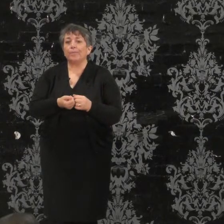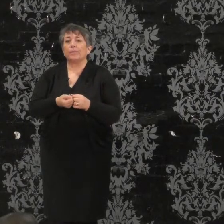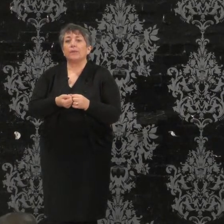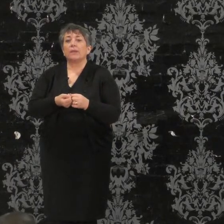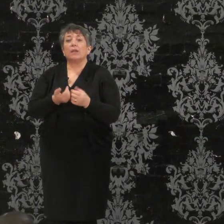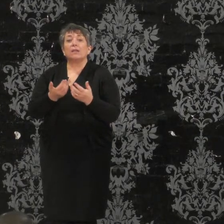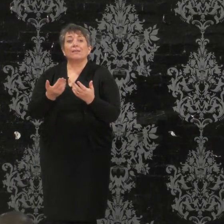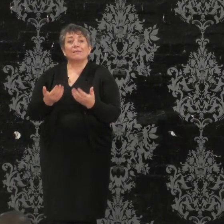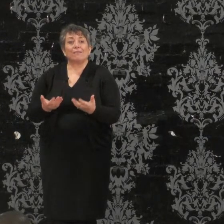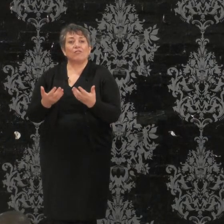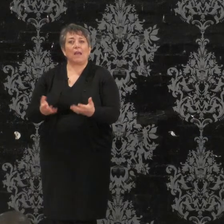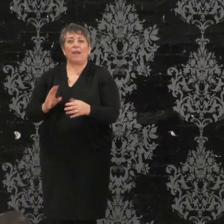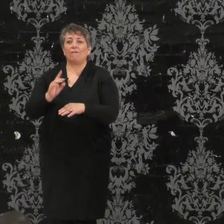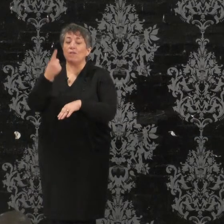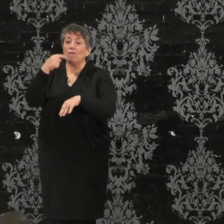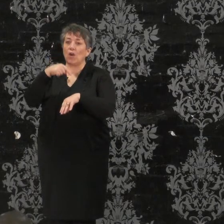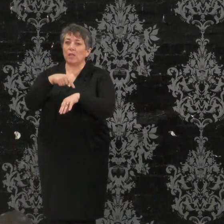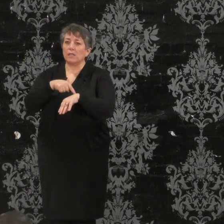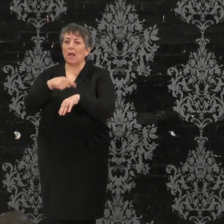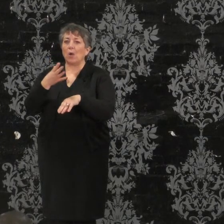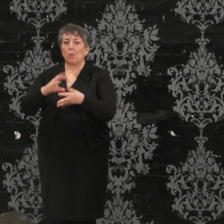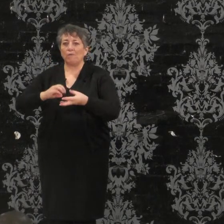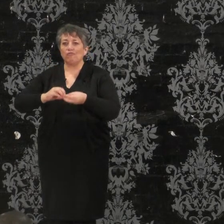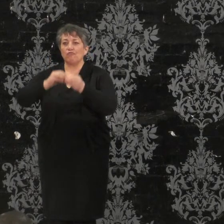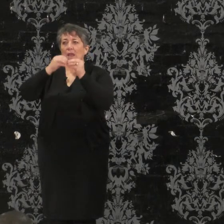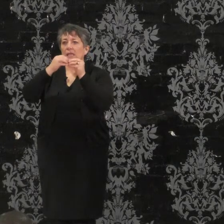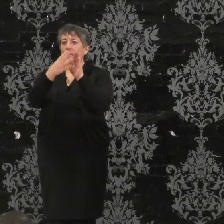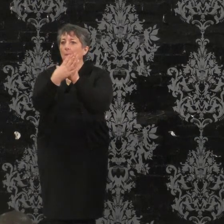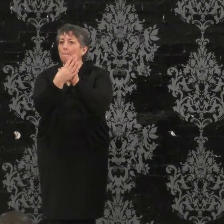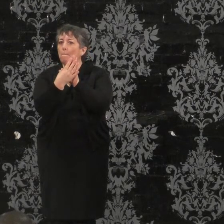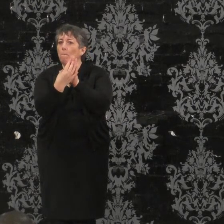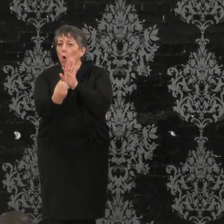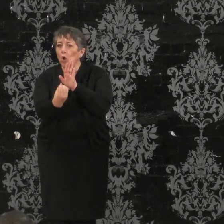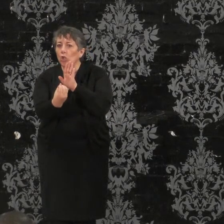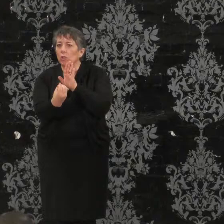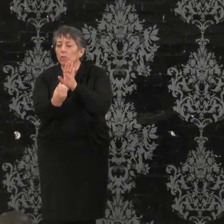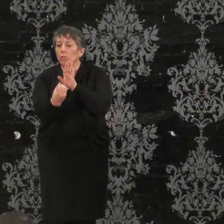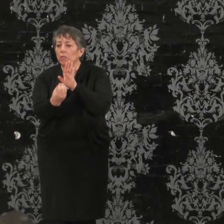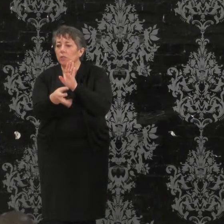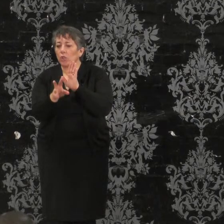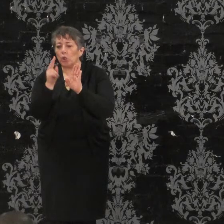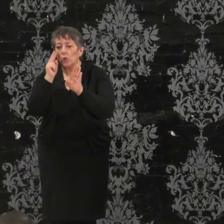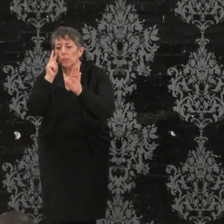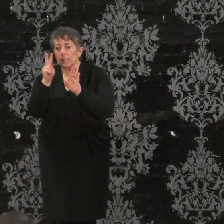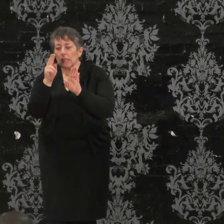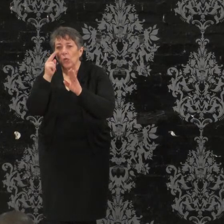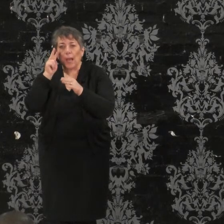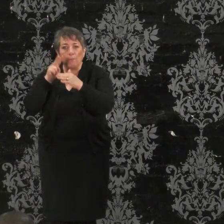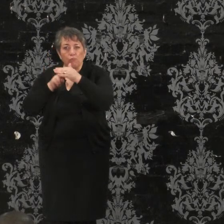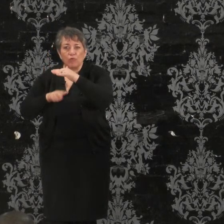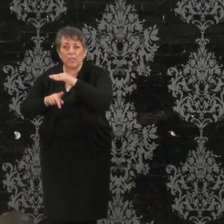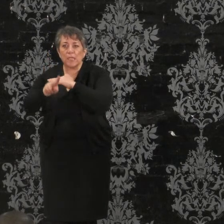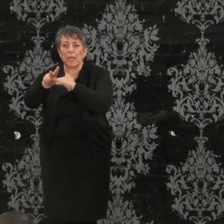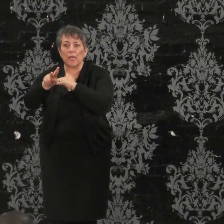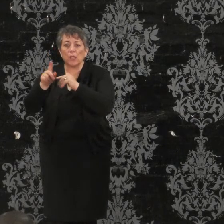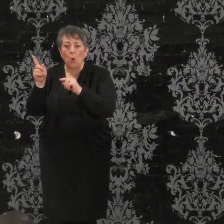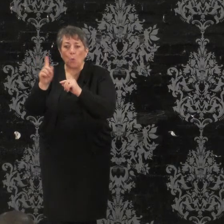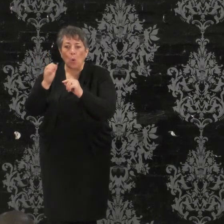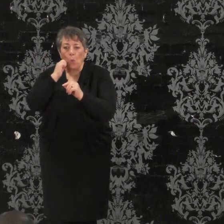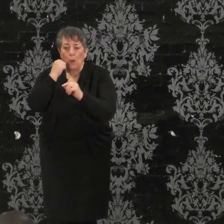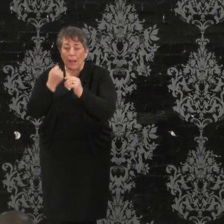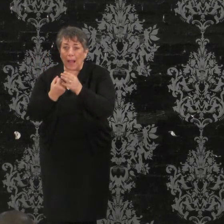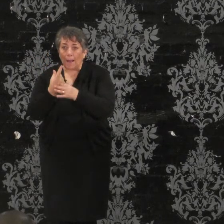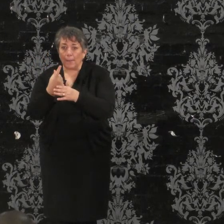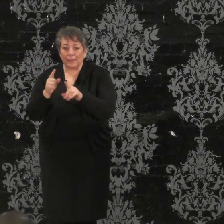time, we've built models that identify which factors can predict the rates of violence across